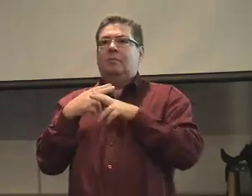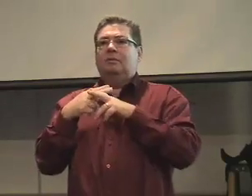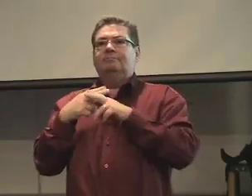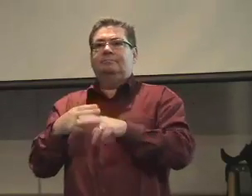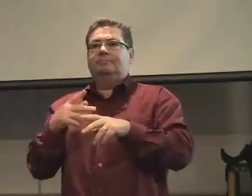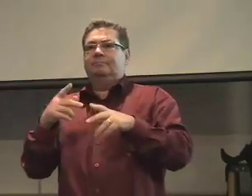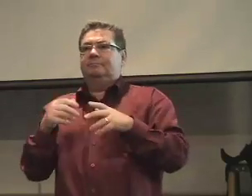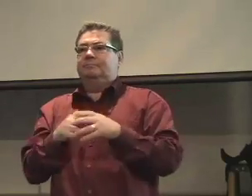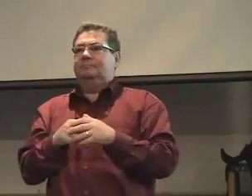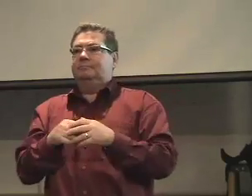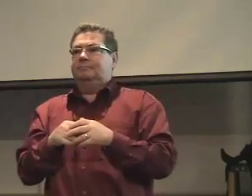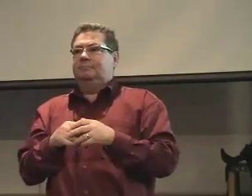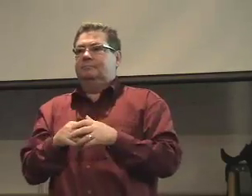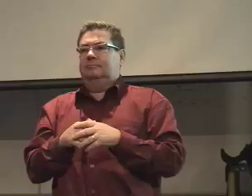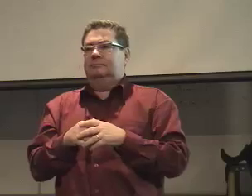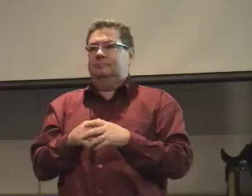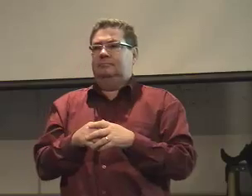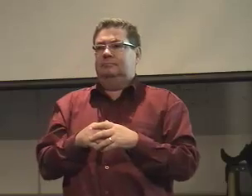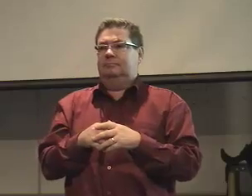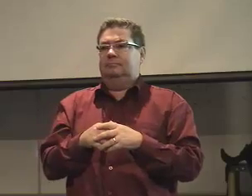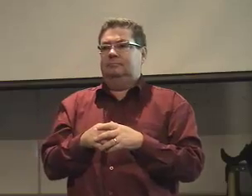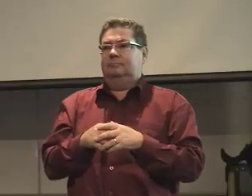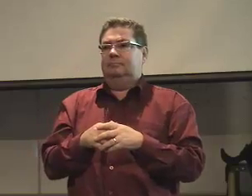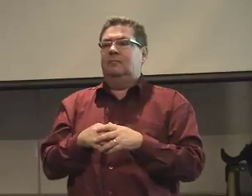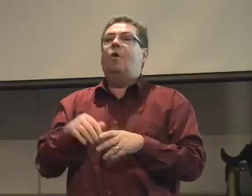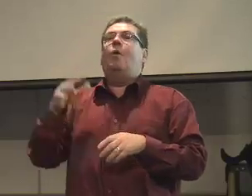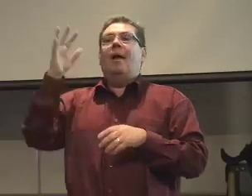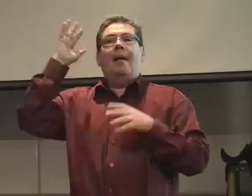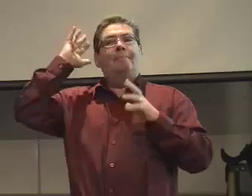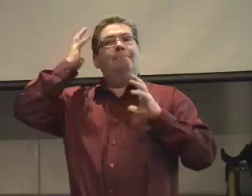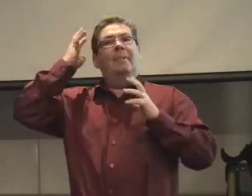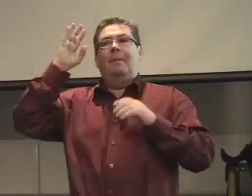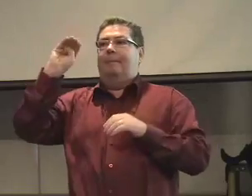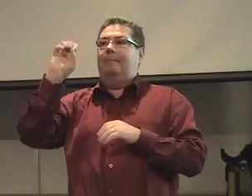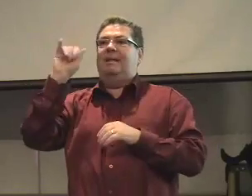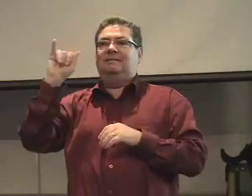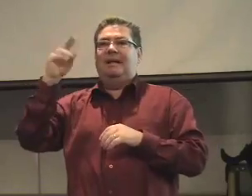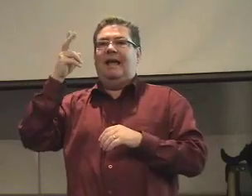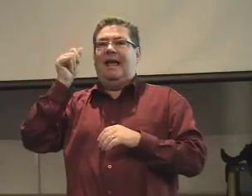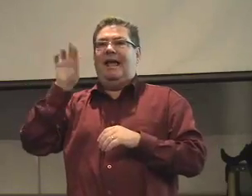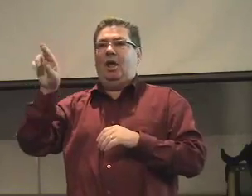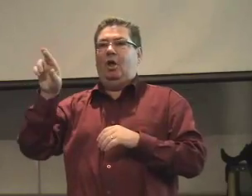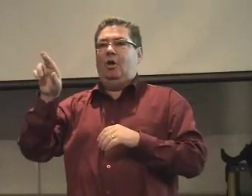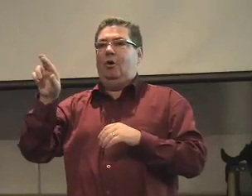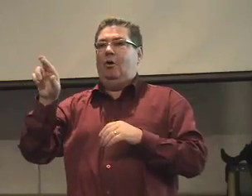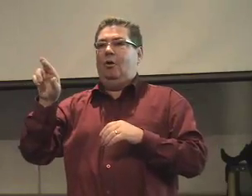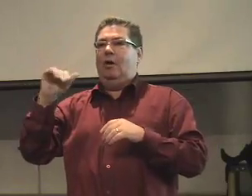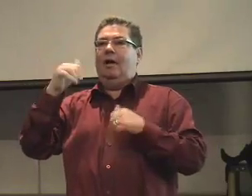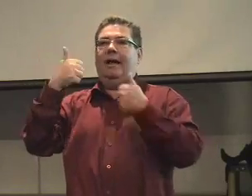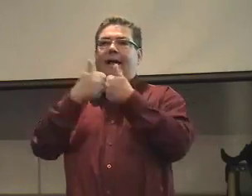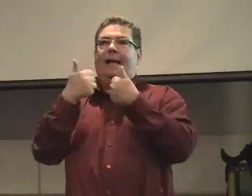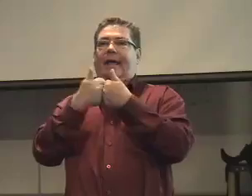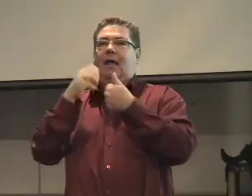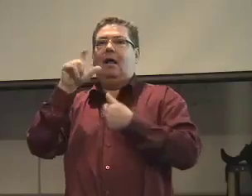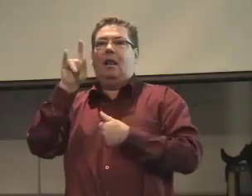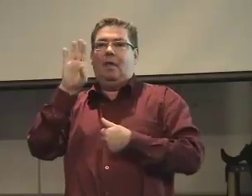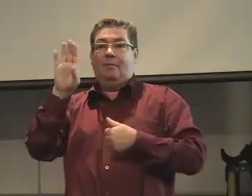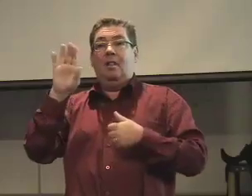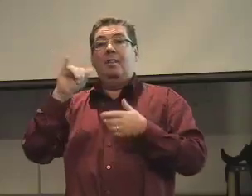silly. They're 5 and 6 years old, one boy's 4. Messy hair. And the task is, every morning the